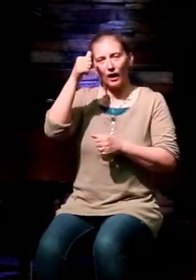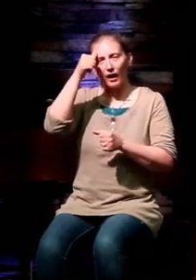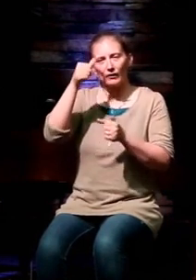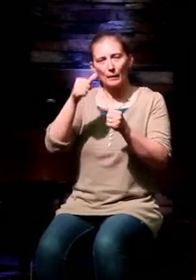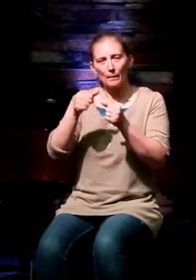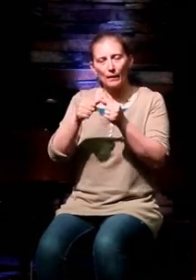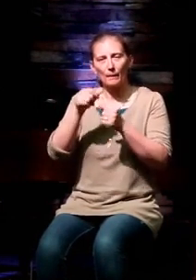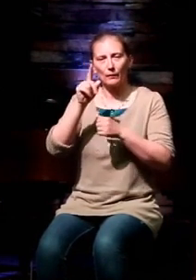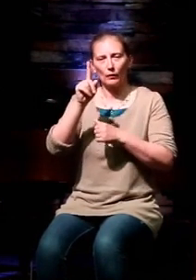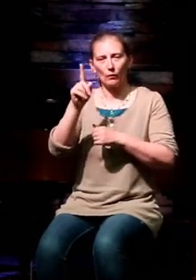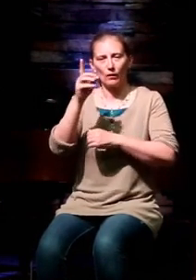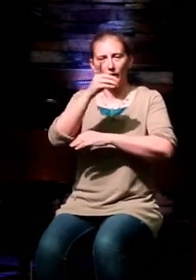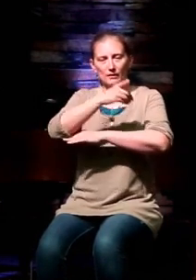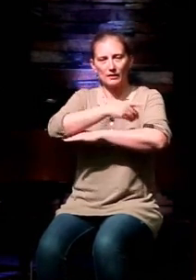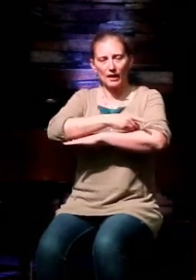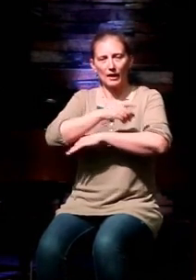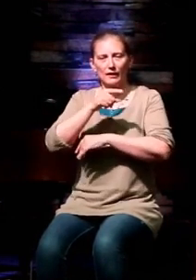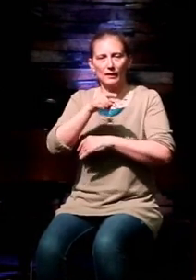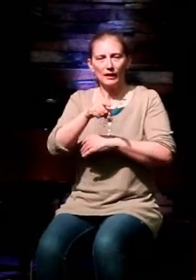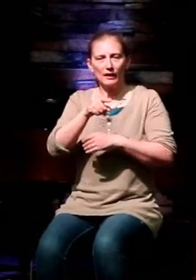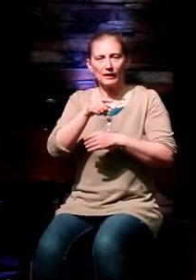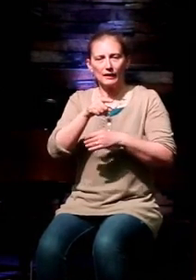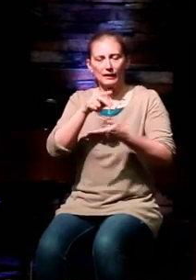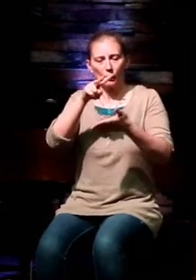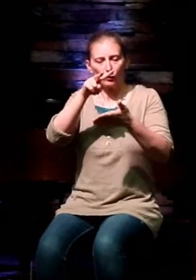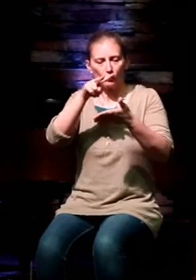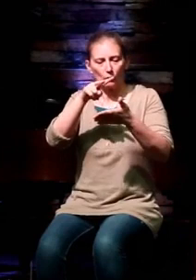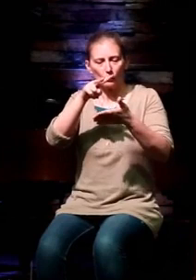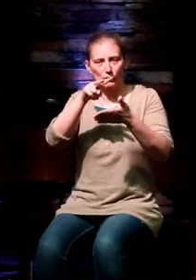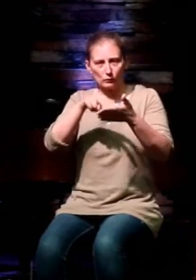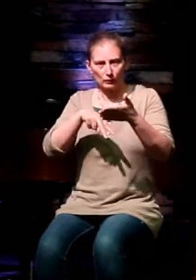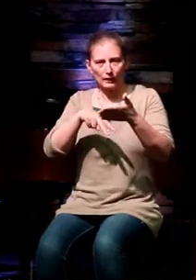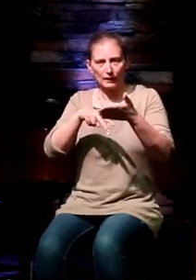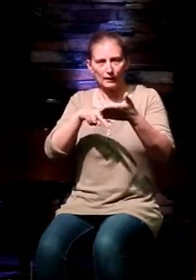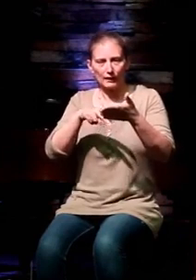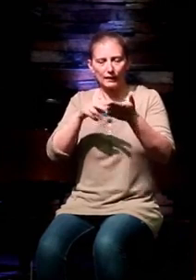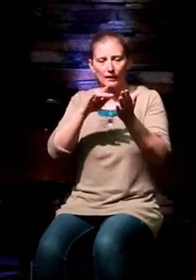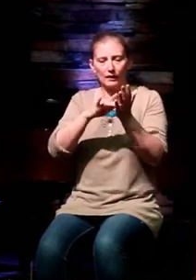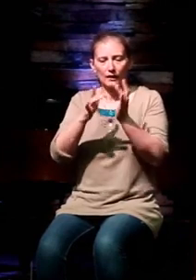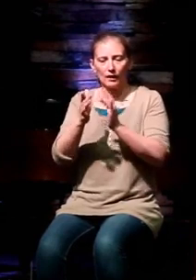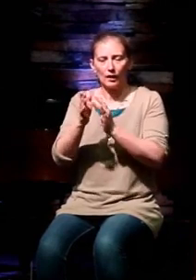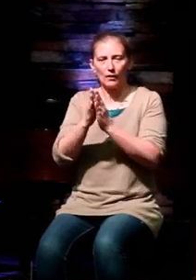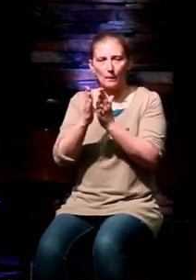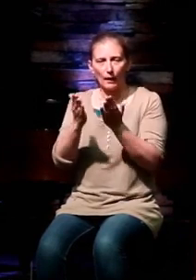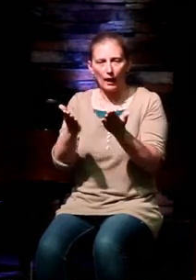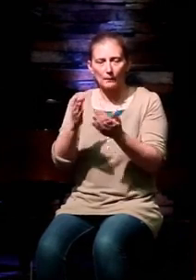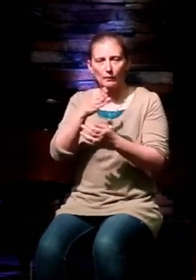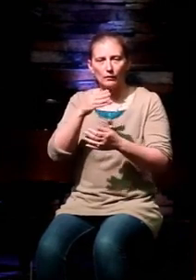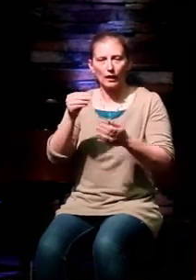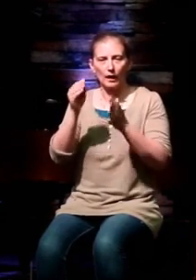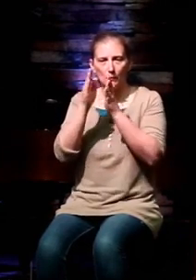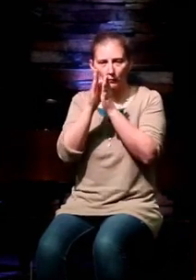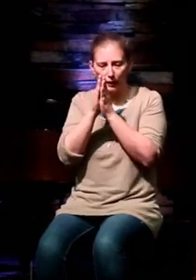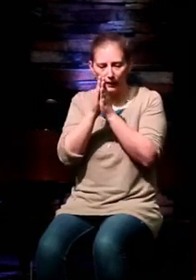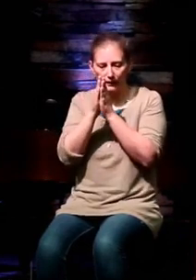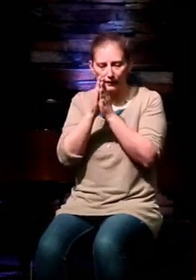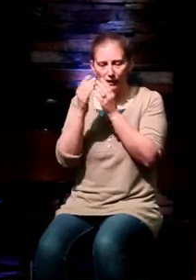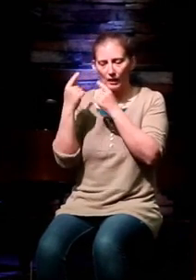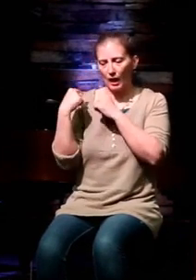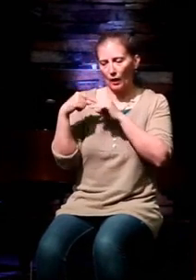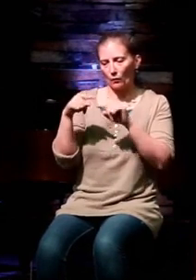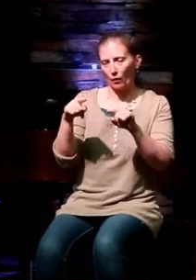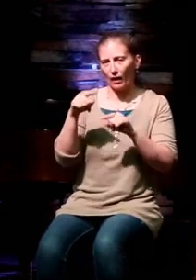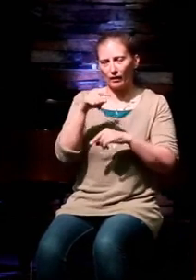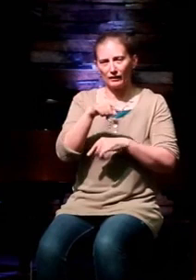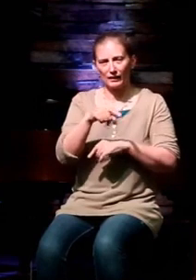daily devotional time with God. He spent every day with God, reading his Bible and praying. He said while he was praying, he